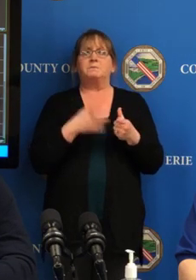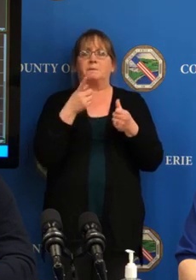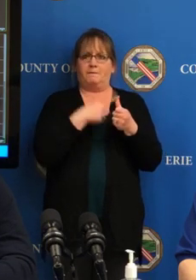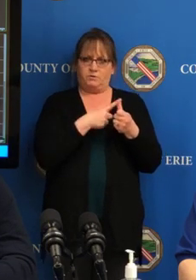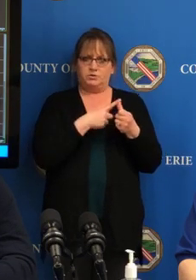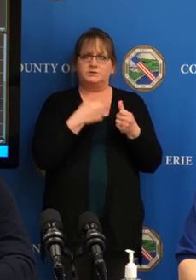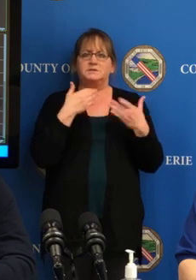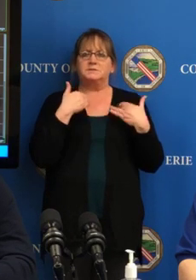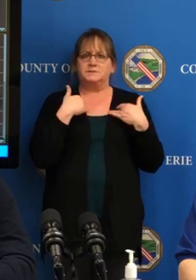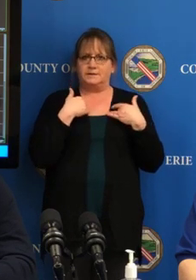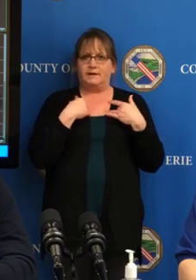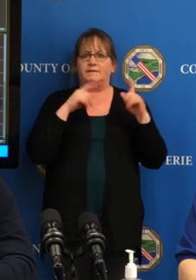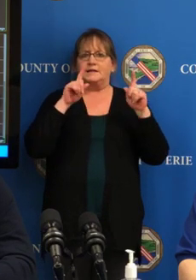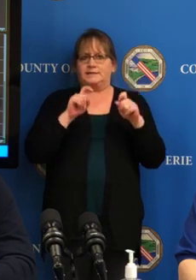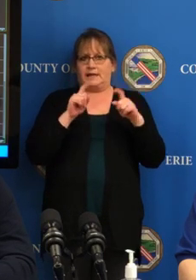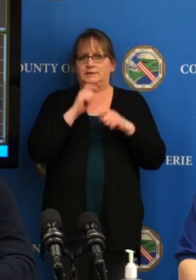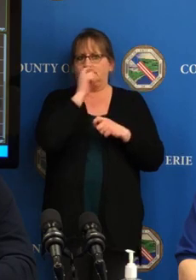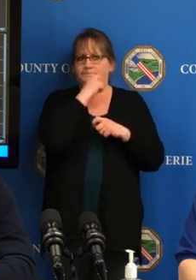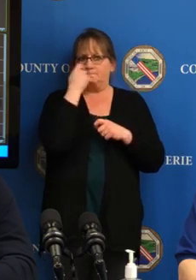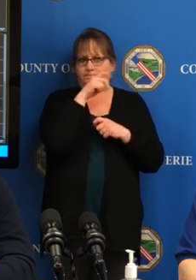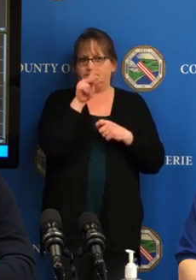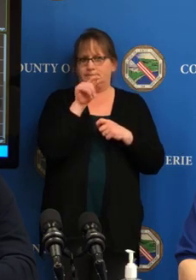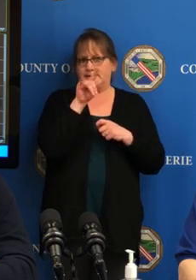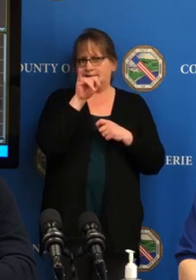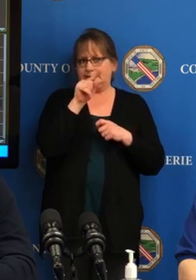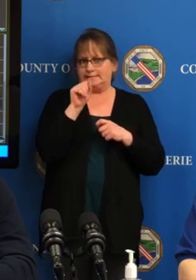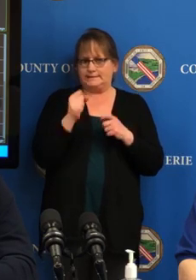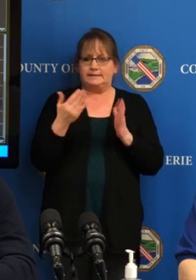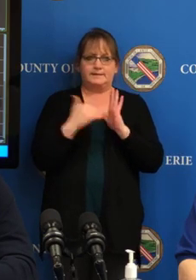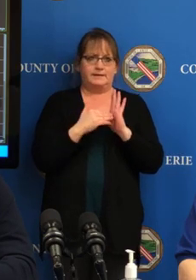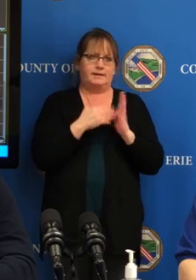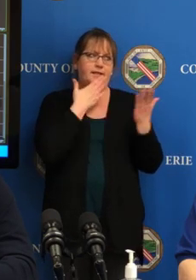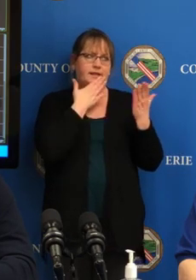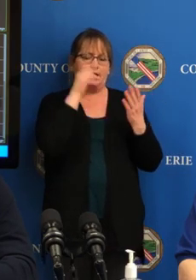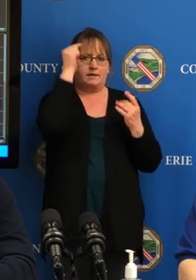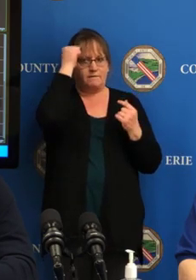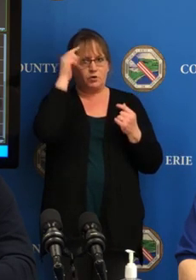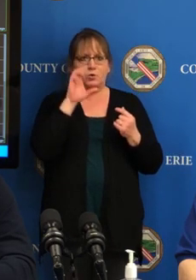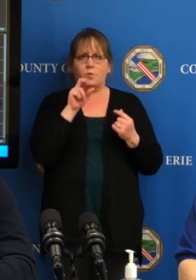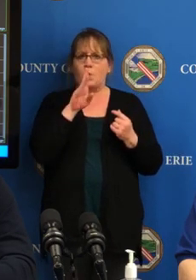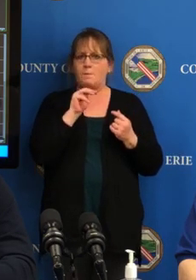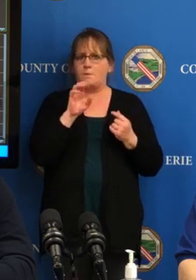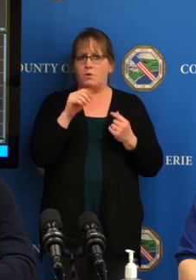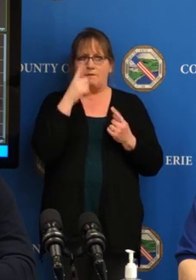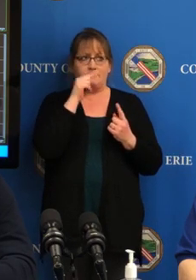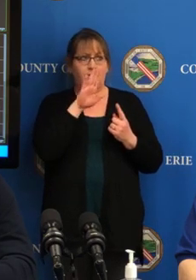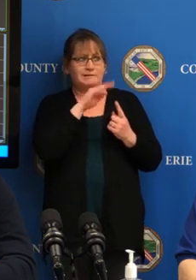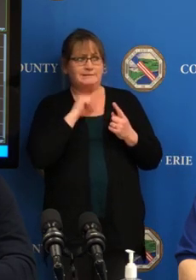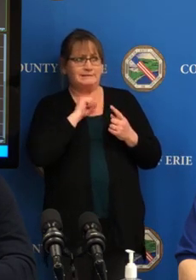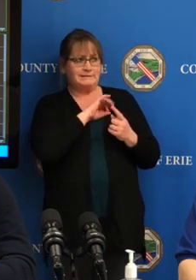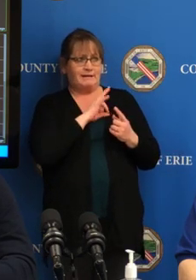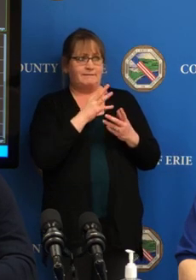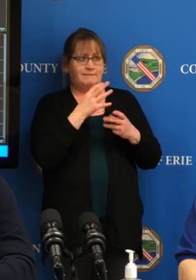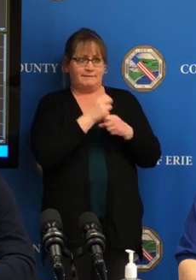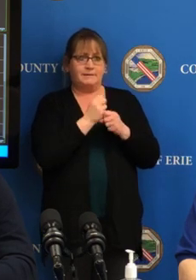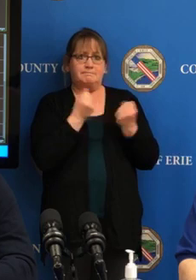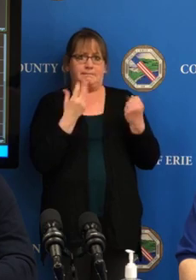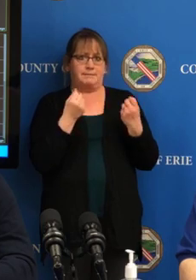the testing swab kits again, and I want to thank Governor Cuomo and his staff for securing hundreds of them for